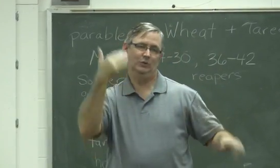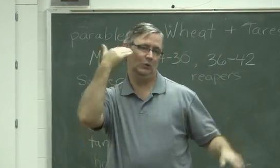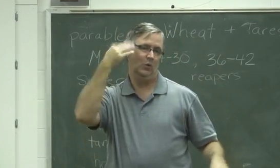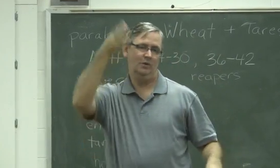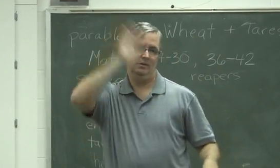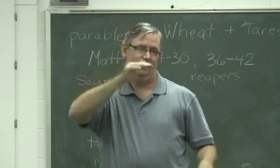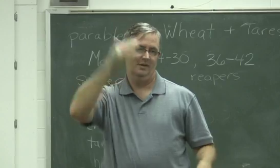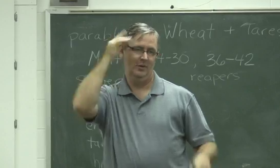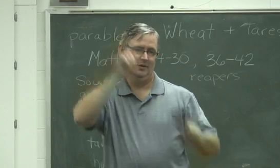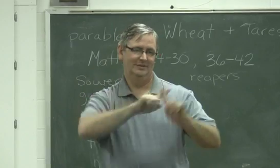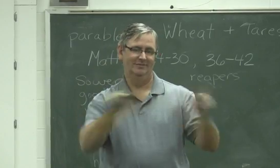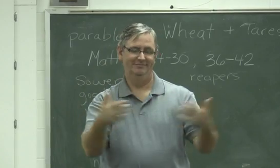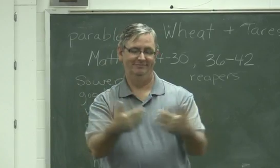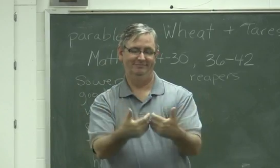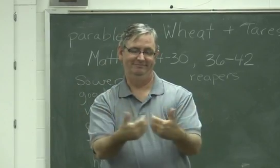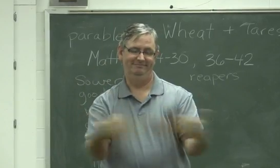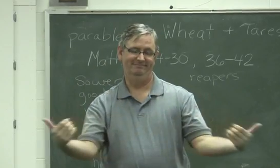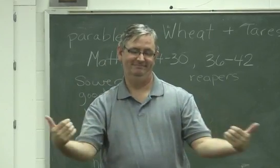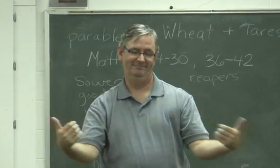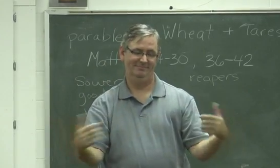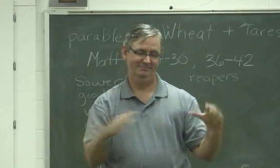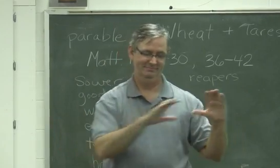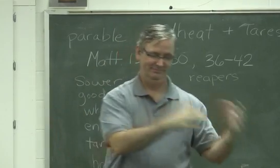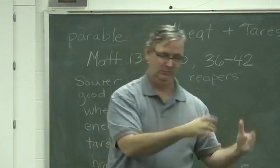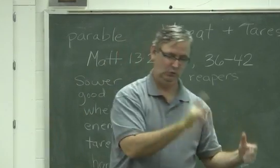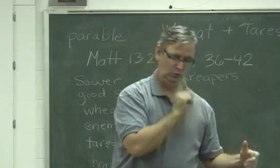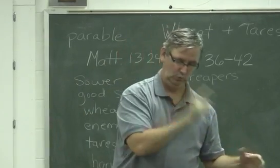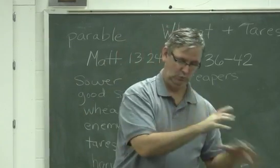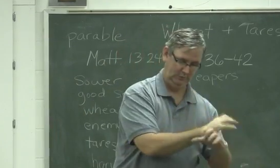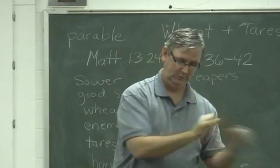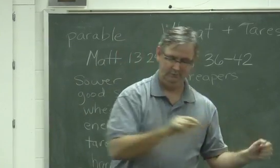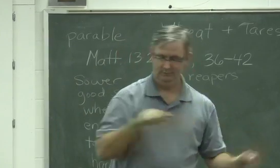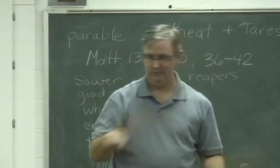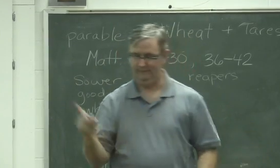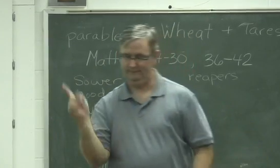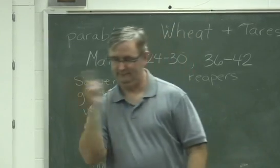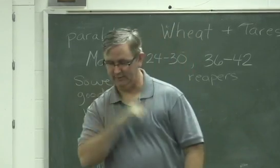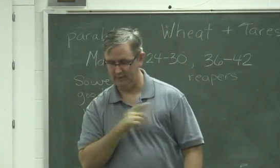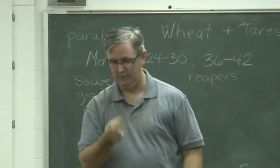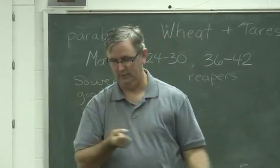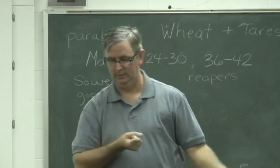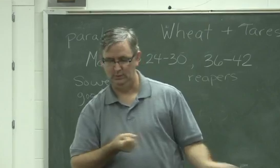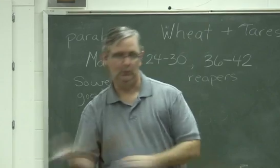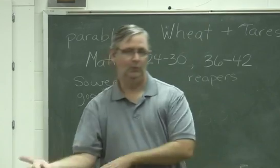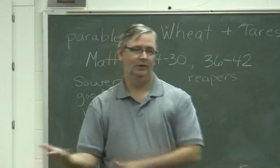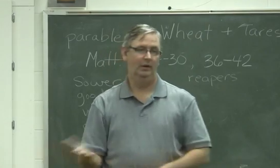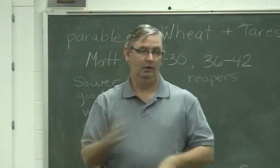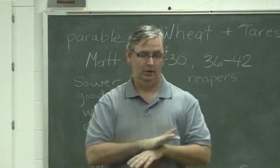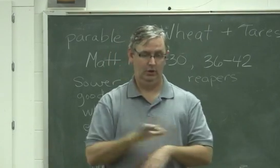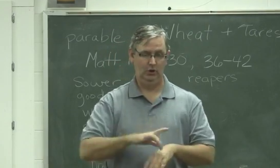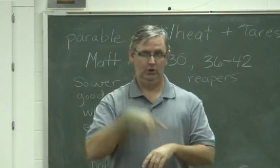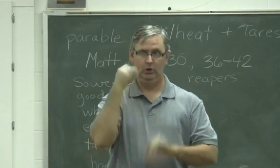and the angels will gather those who are not saved, and God will tell the